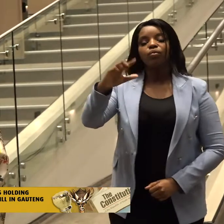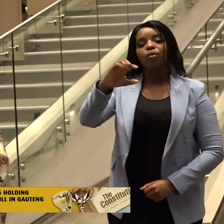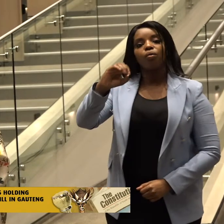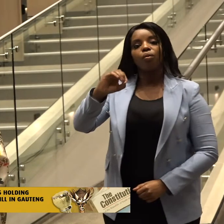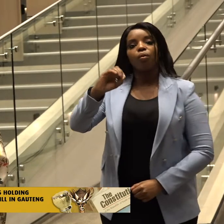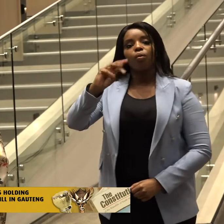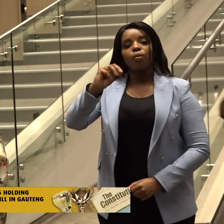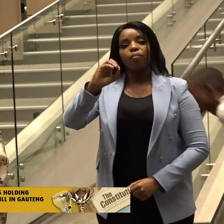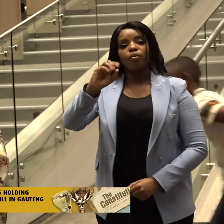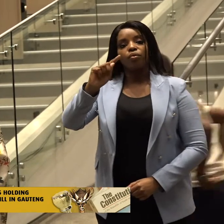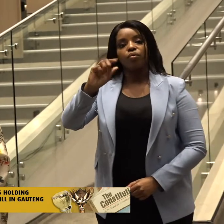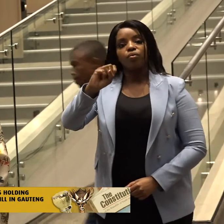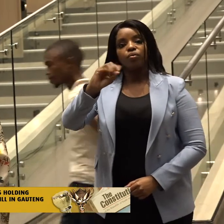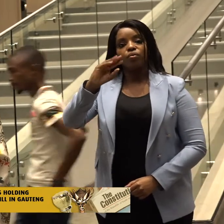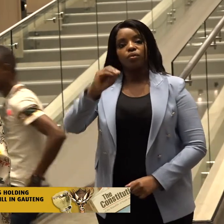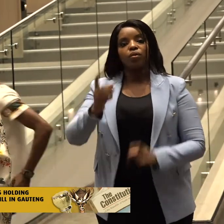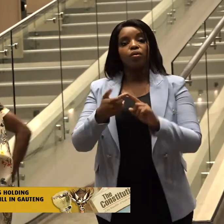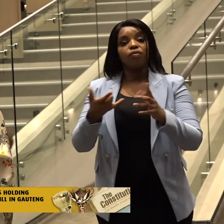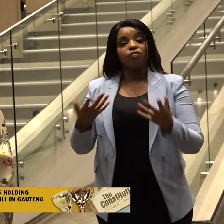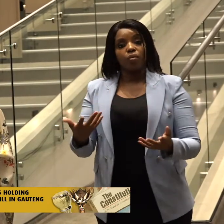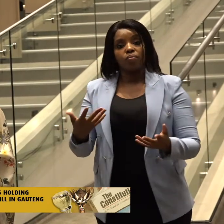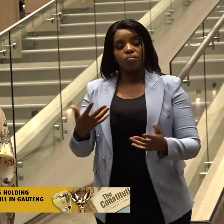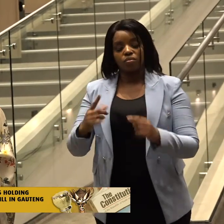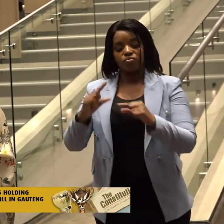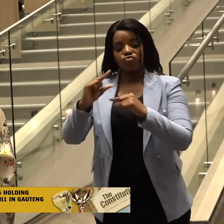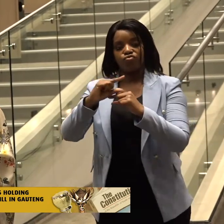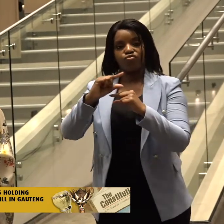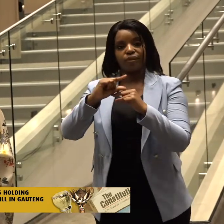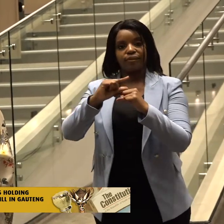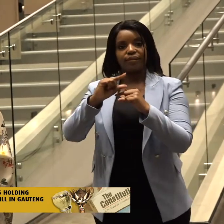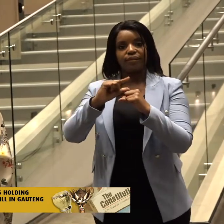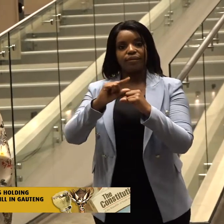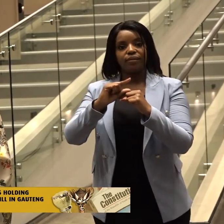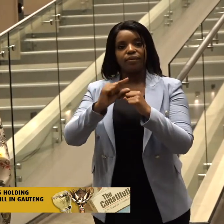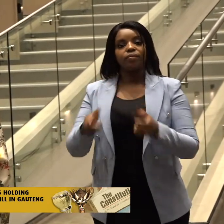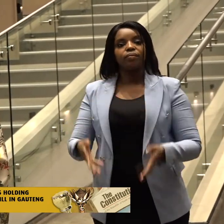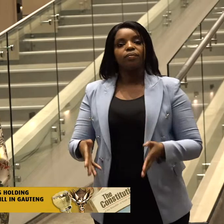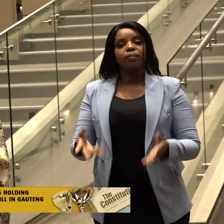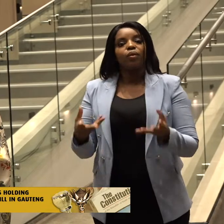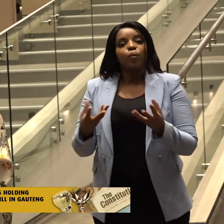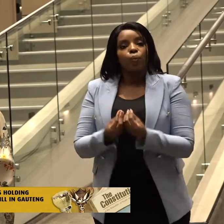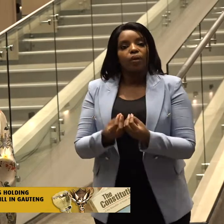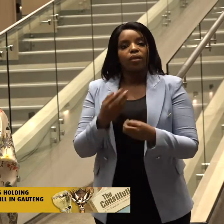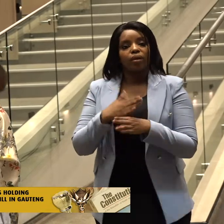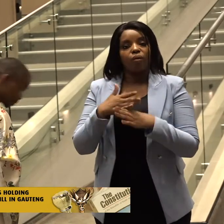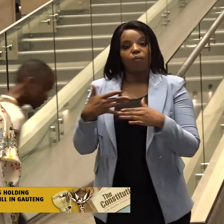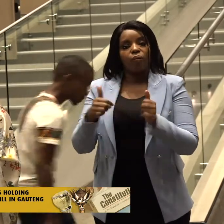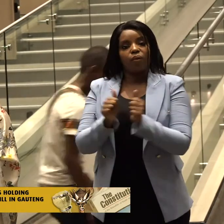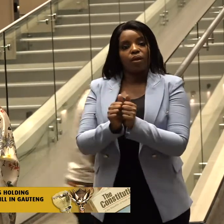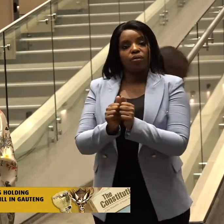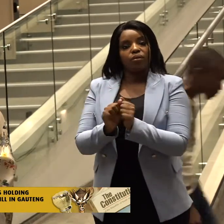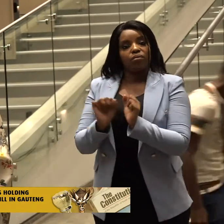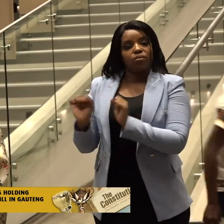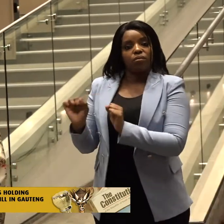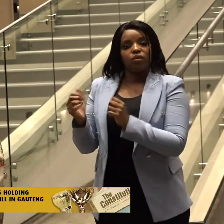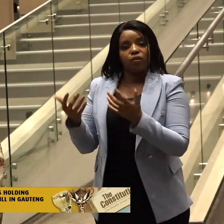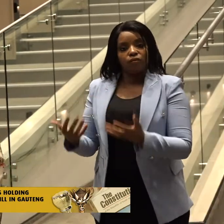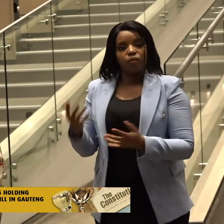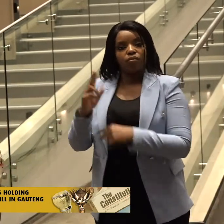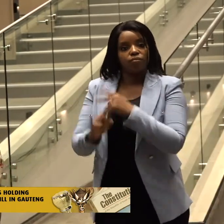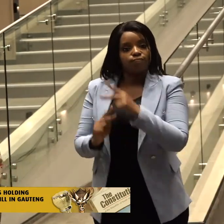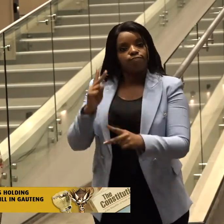um I'm here today with my colleagues to reiterate transnet's position in